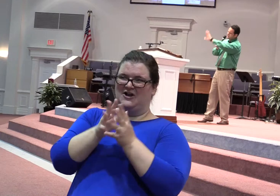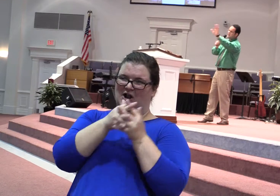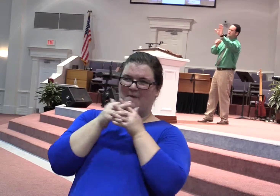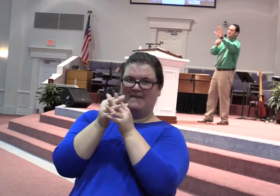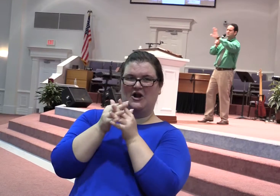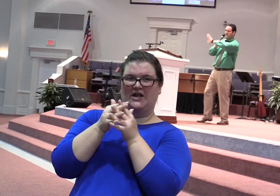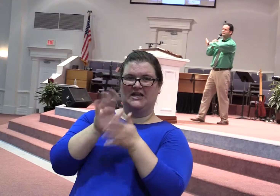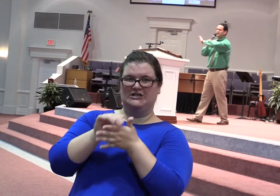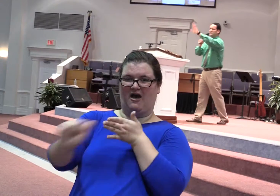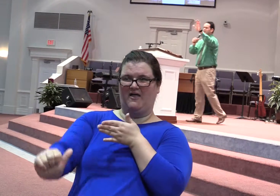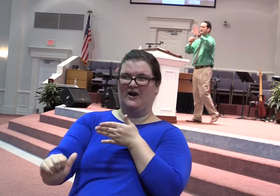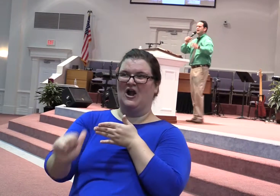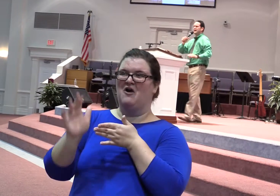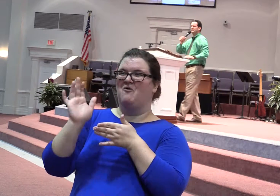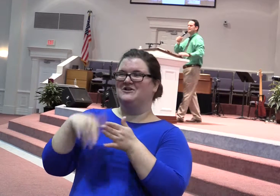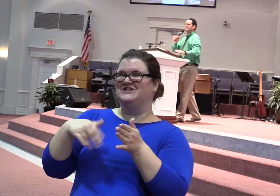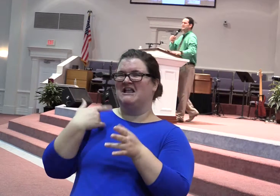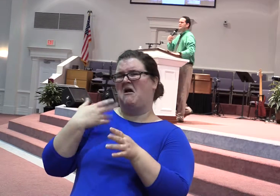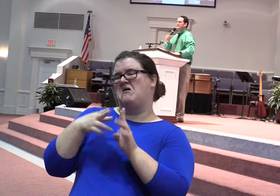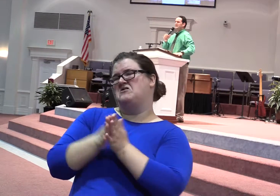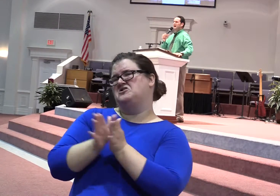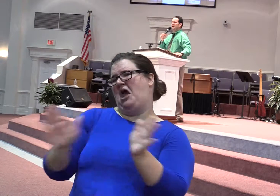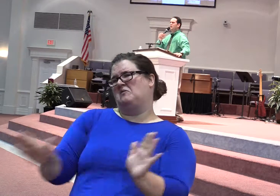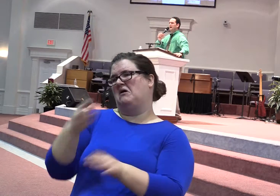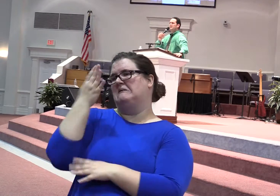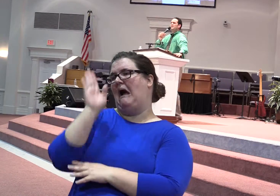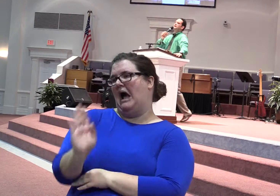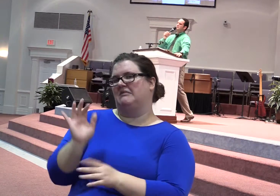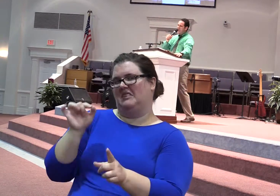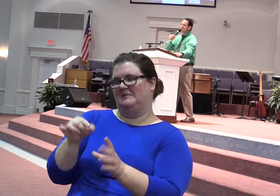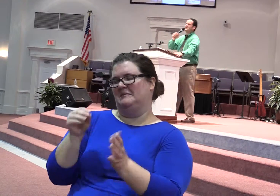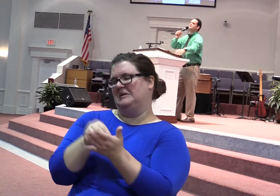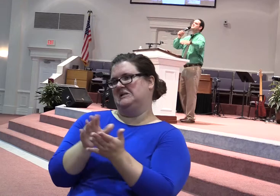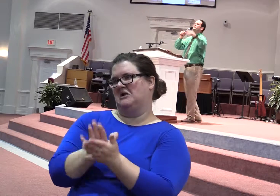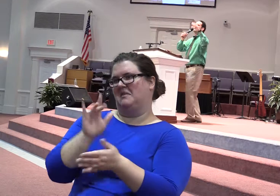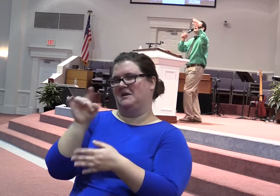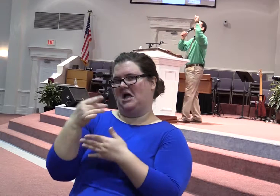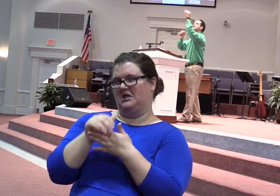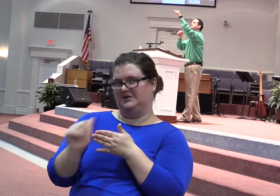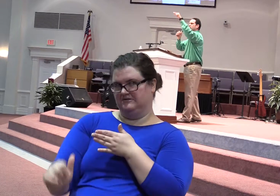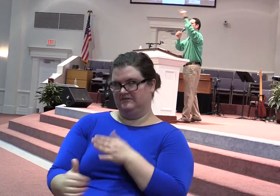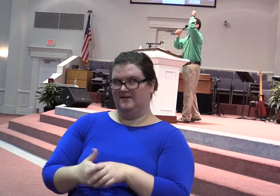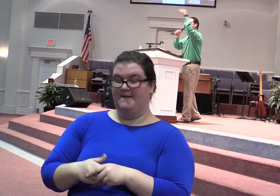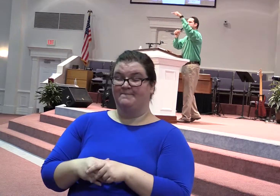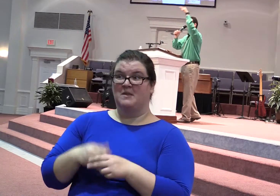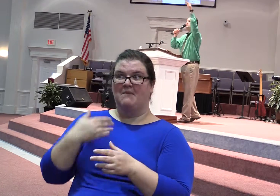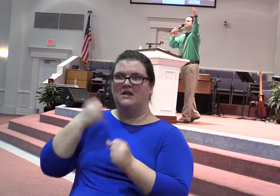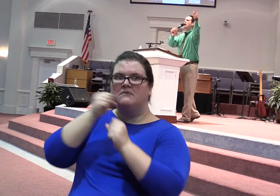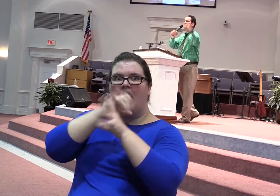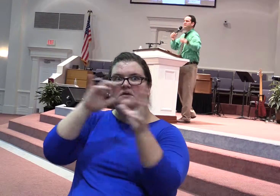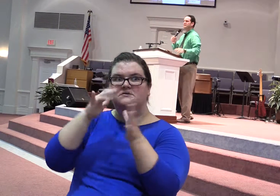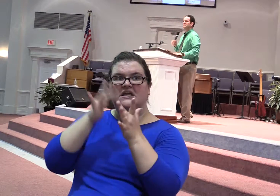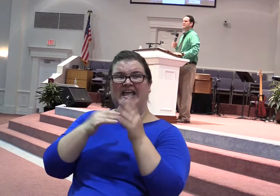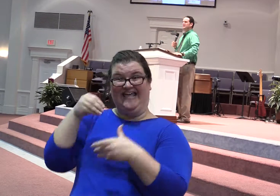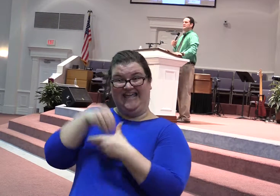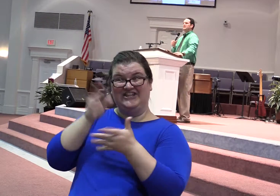Very general. Very general. Amen? Hallelujah. But imagine if you put the name Jesus. In Jesus we